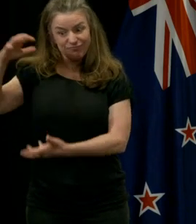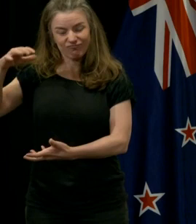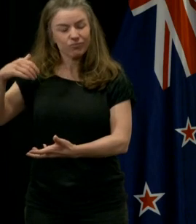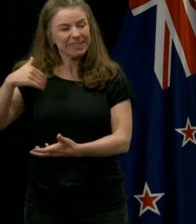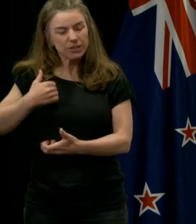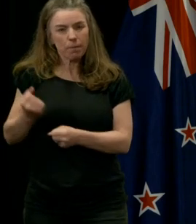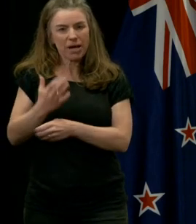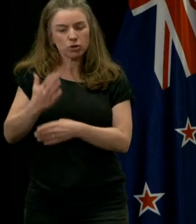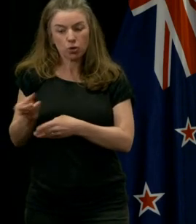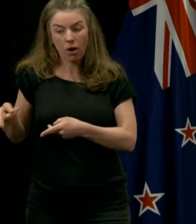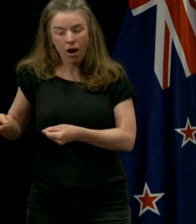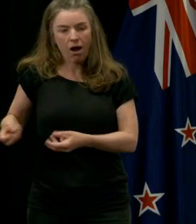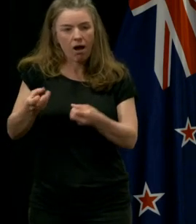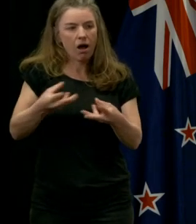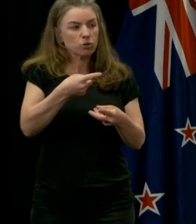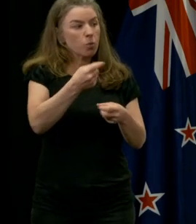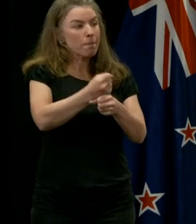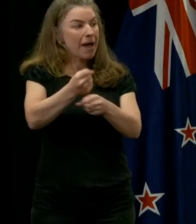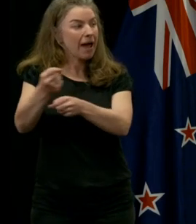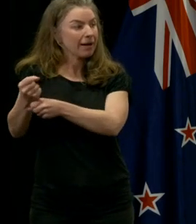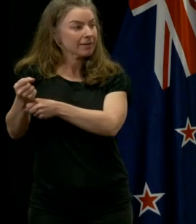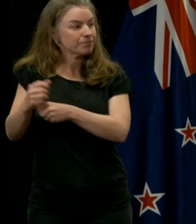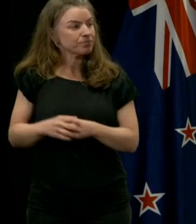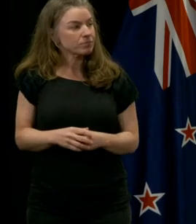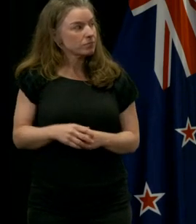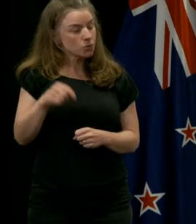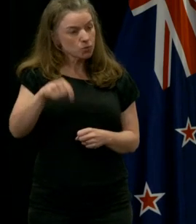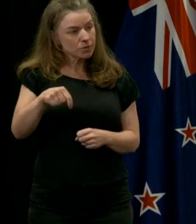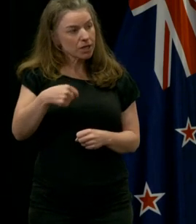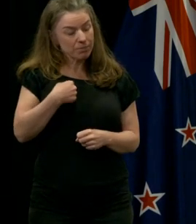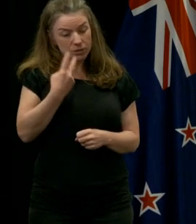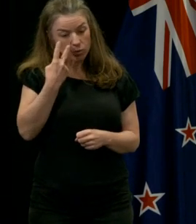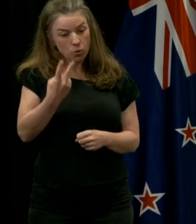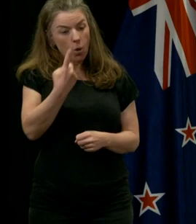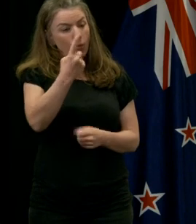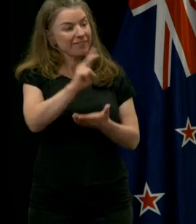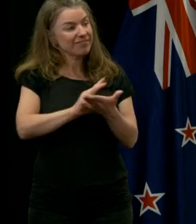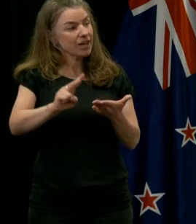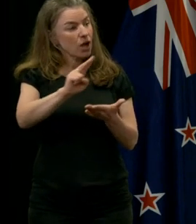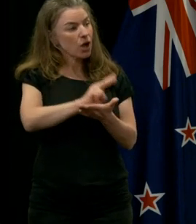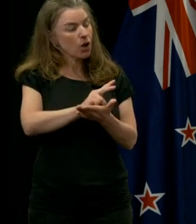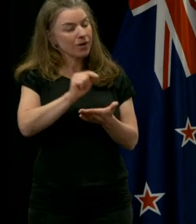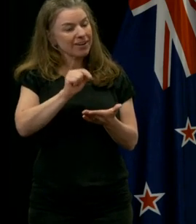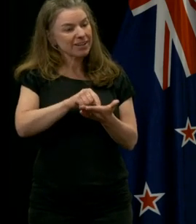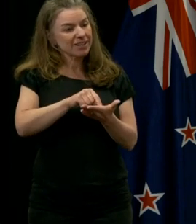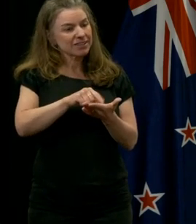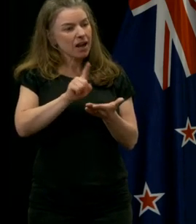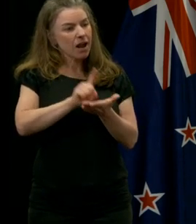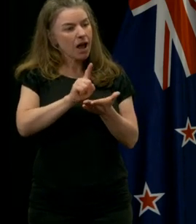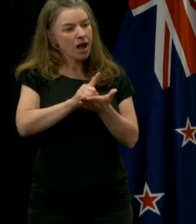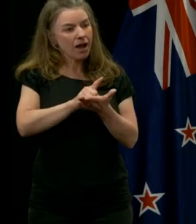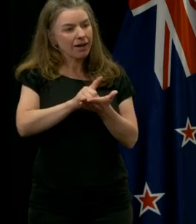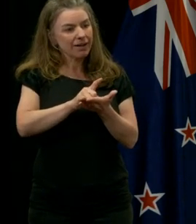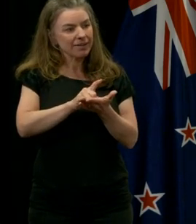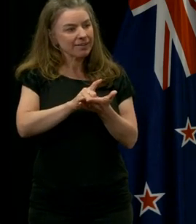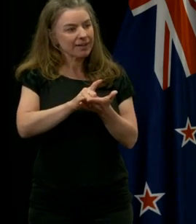that through to our banking services. And in fact, today I just watched a video of surgical masks